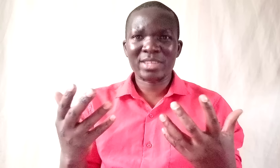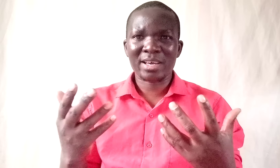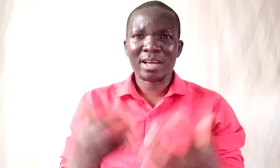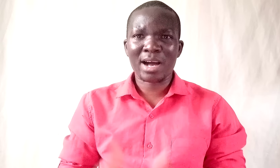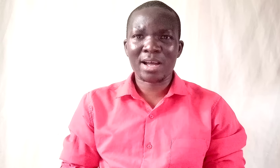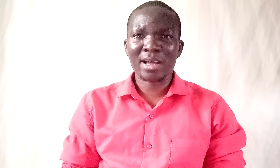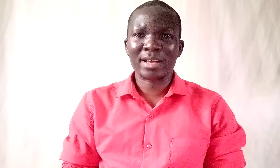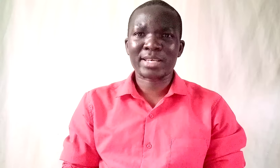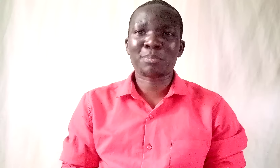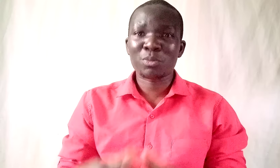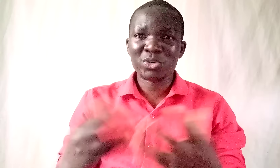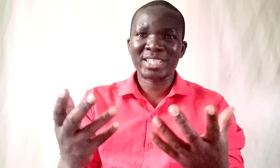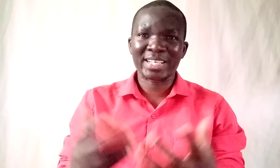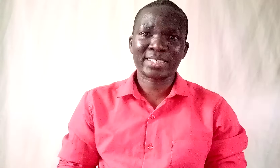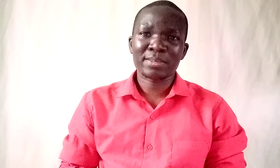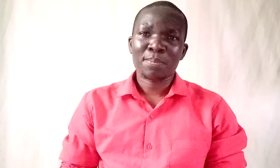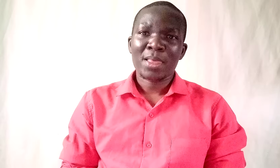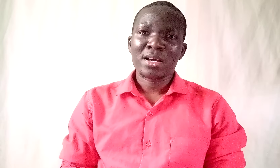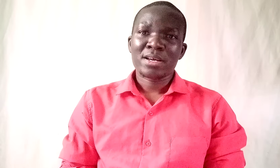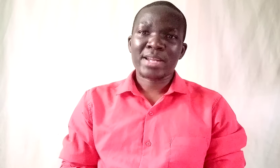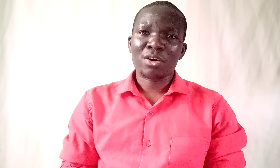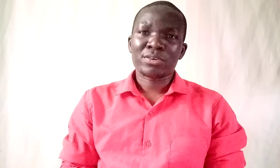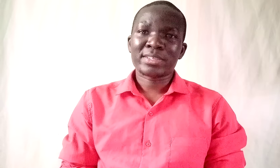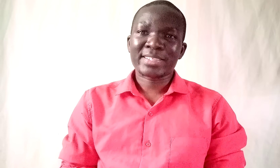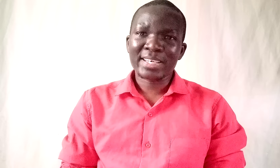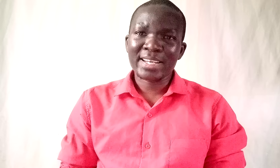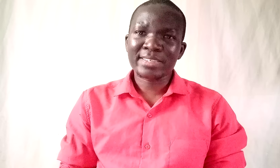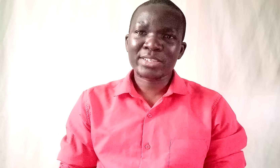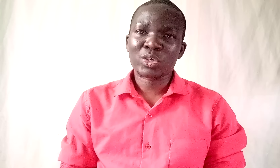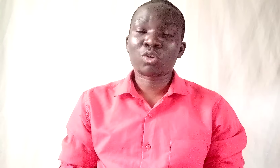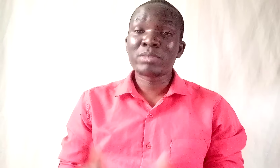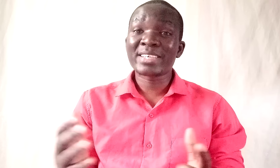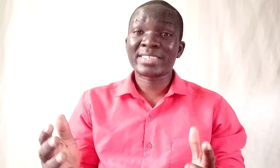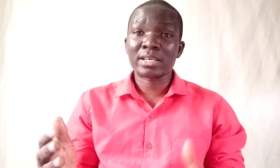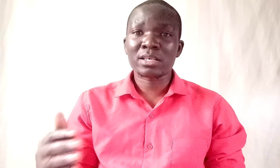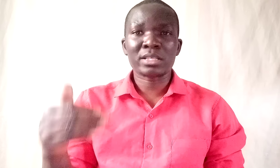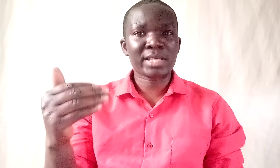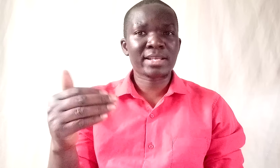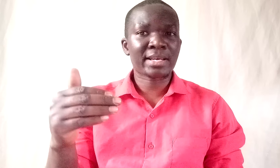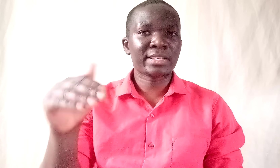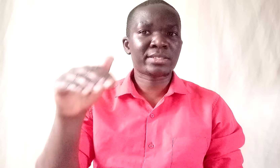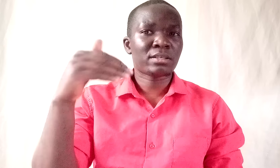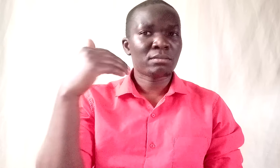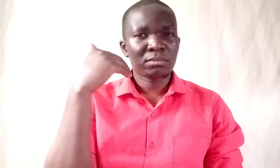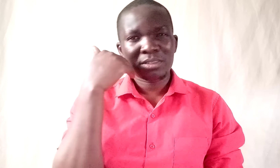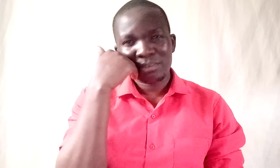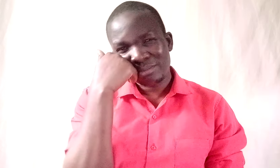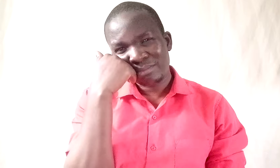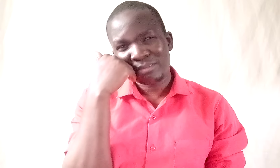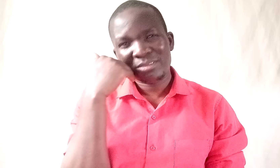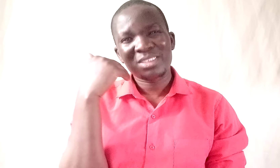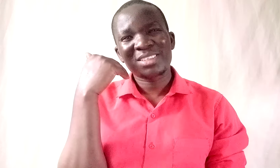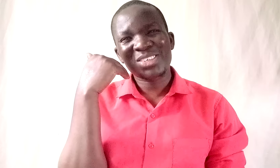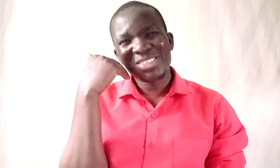the appropriateness. Now, sickness or being sick is signed like this. So